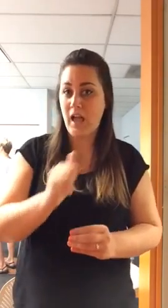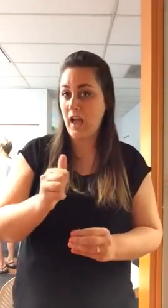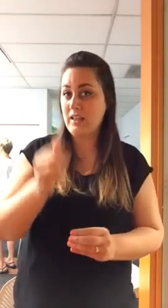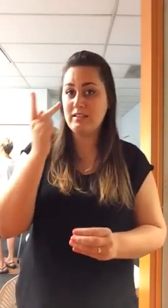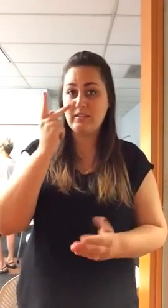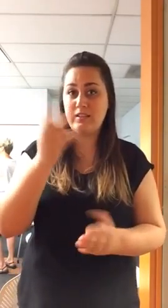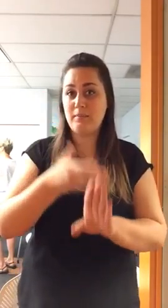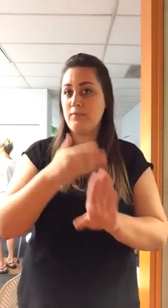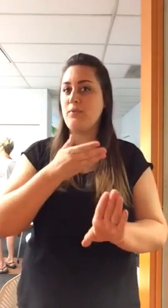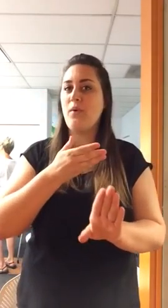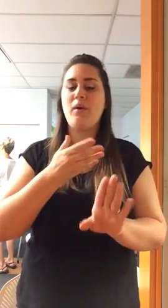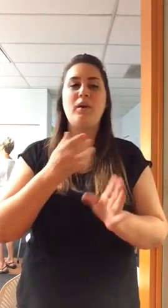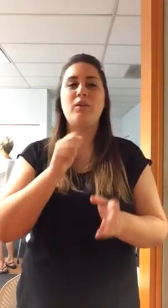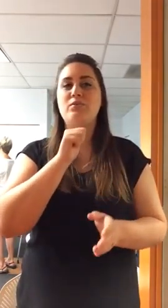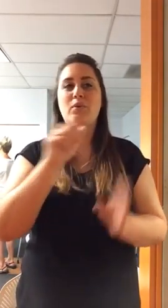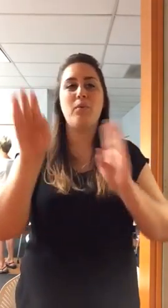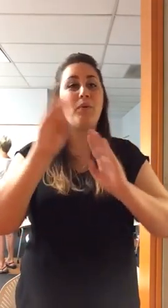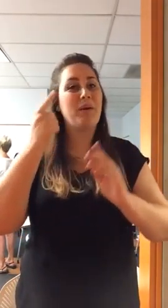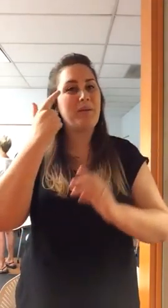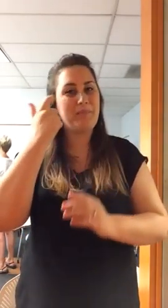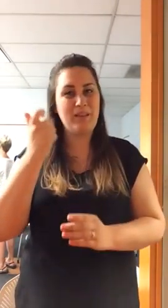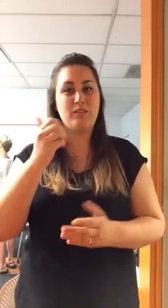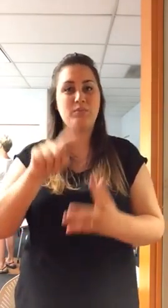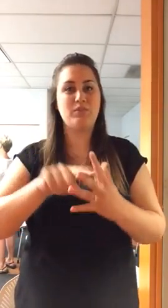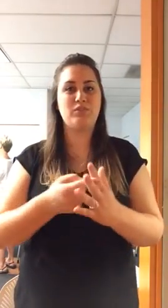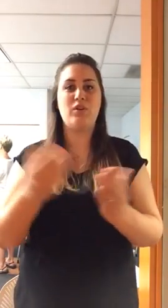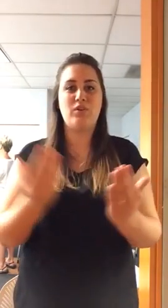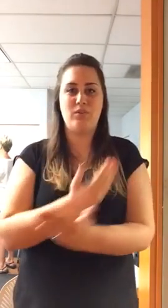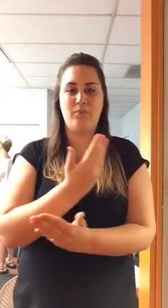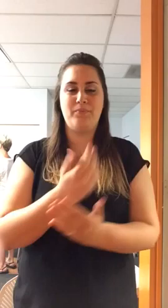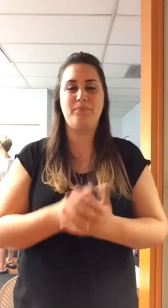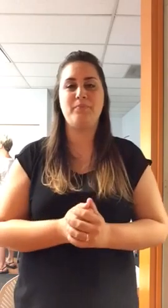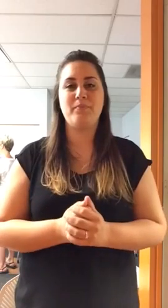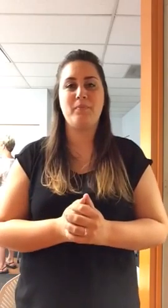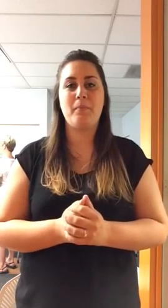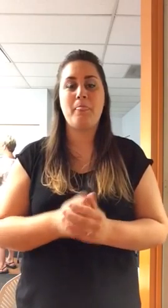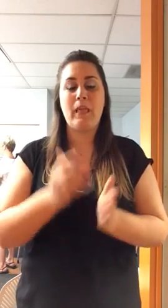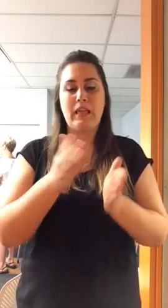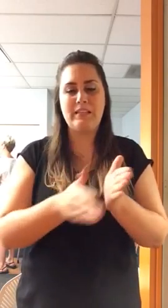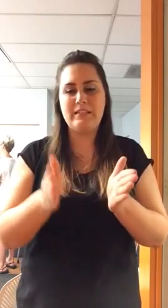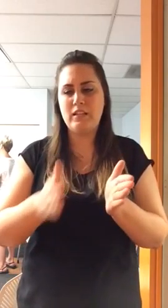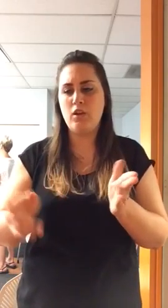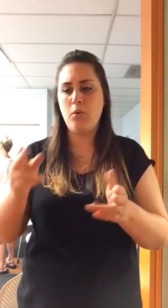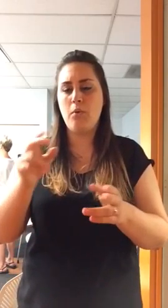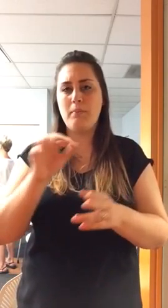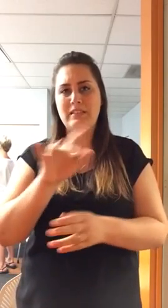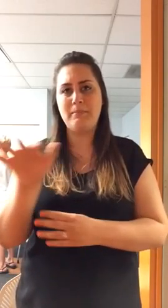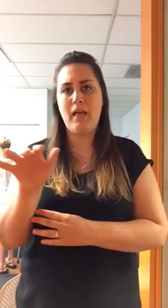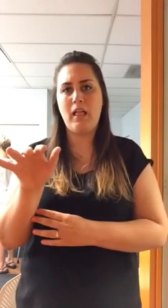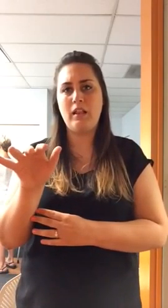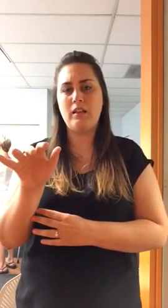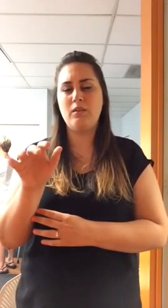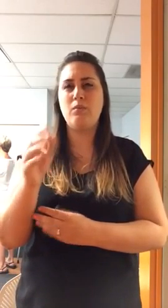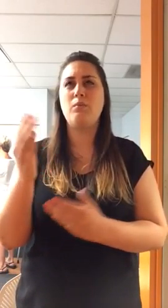to start from scratch. Now, the word continuum is spelled, what's the adverb form of